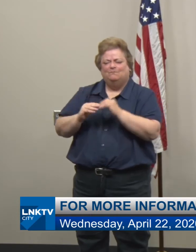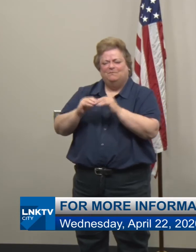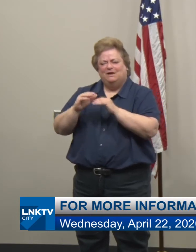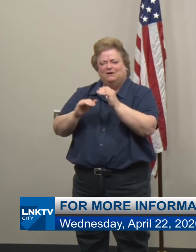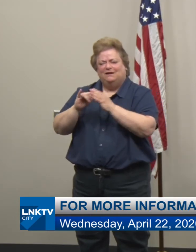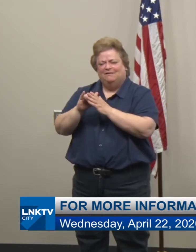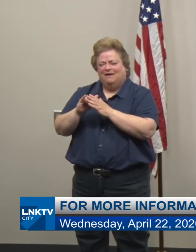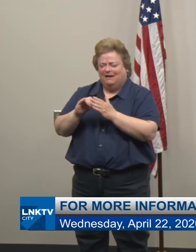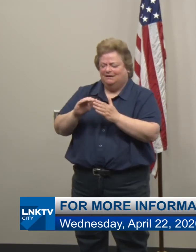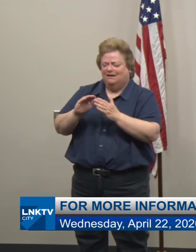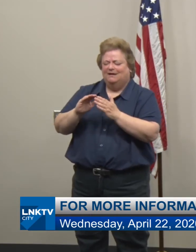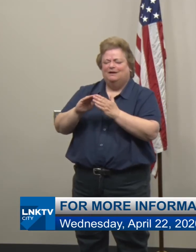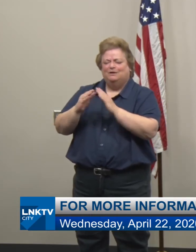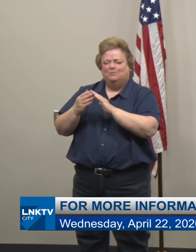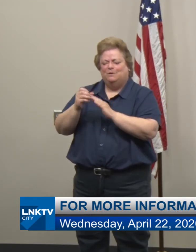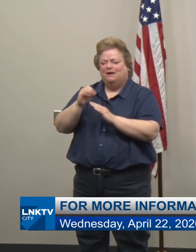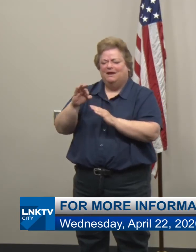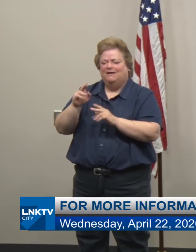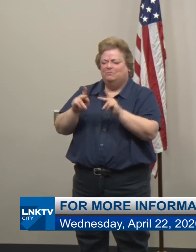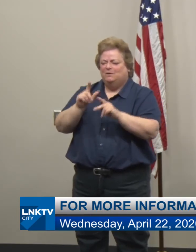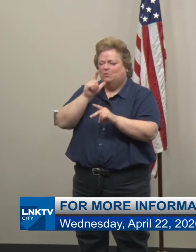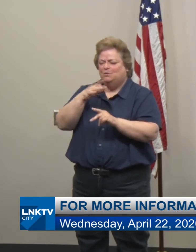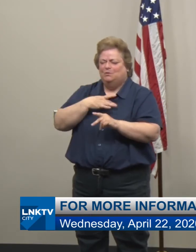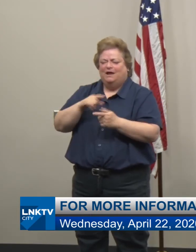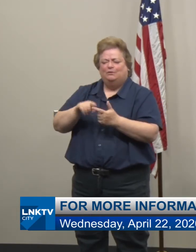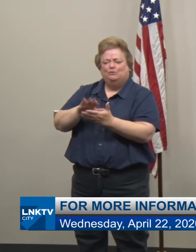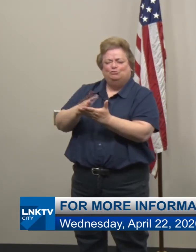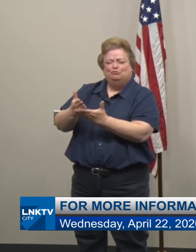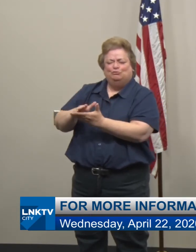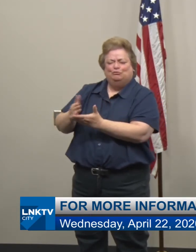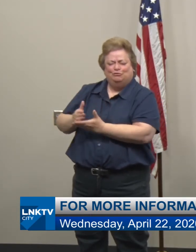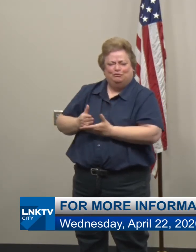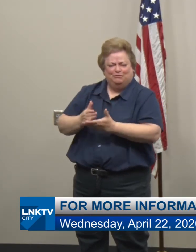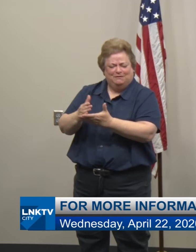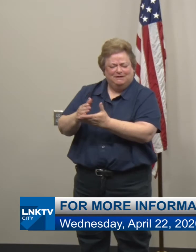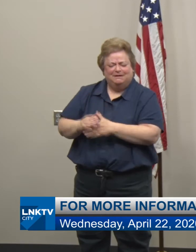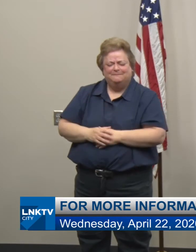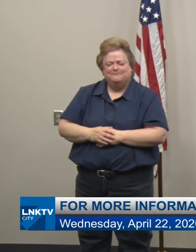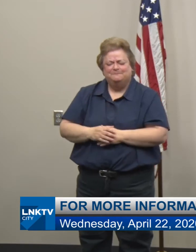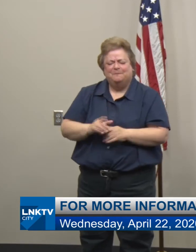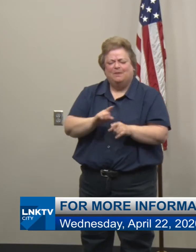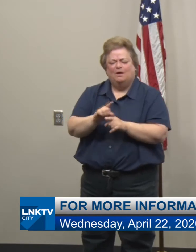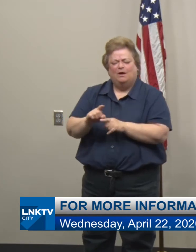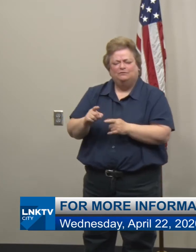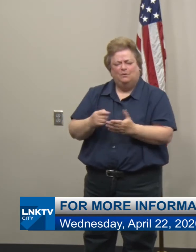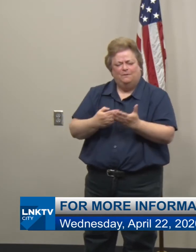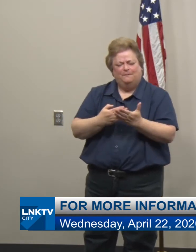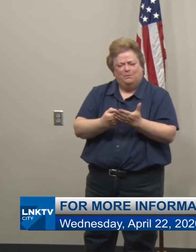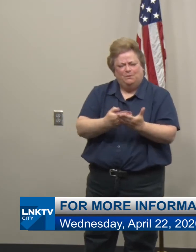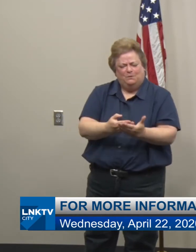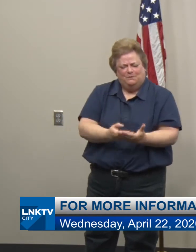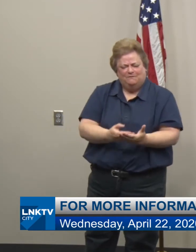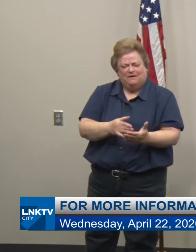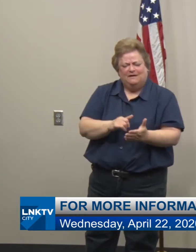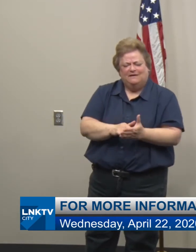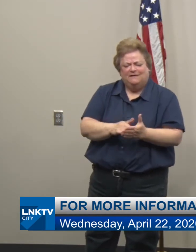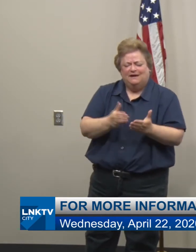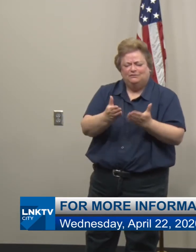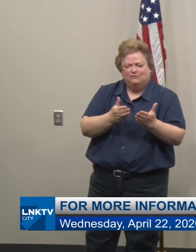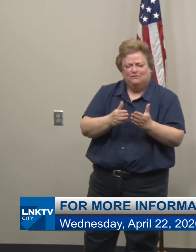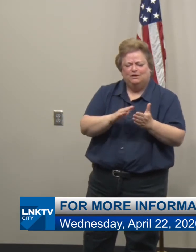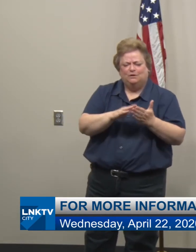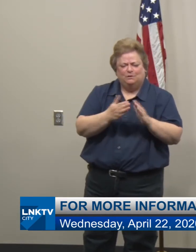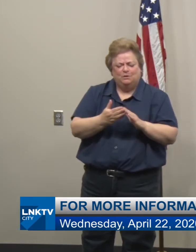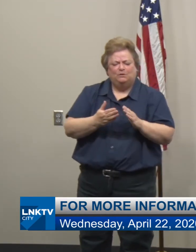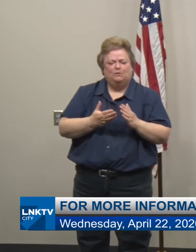of culinary-minded individuals. There's also a lot of evidence that shows serving the community through volunteering